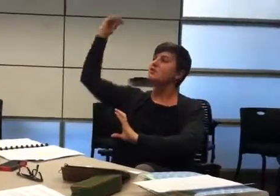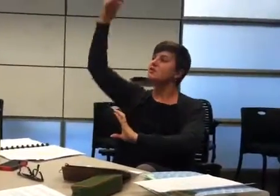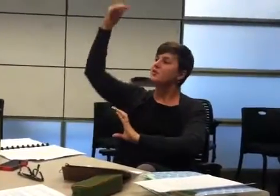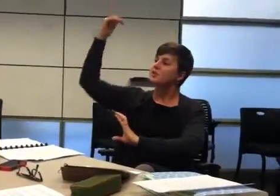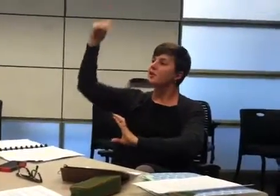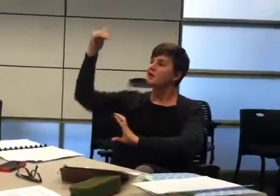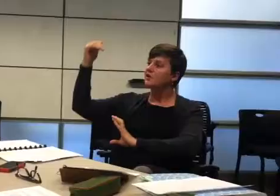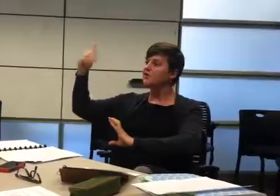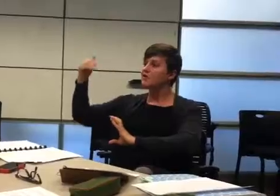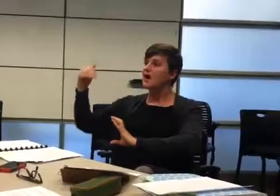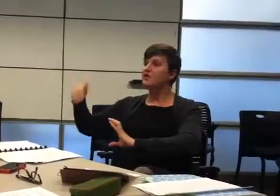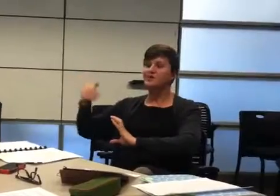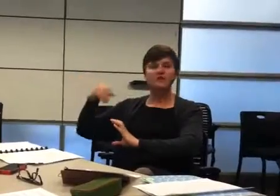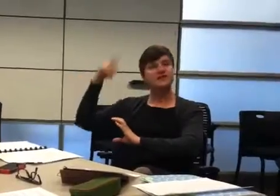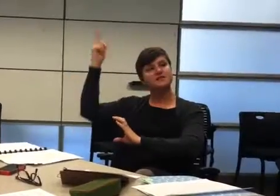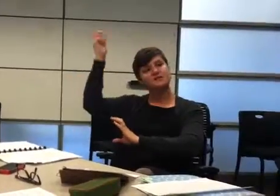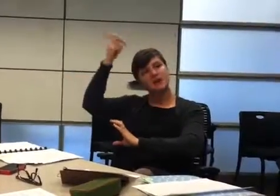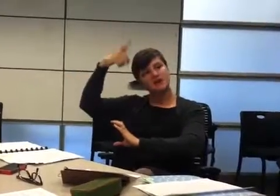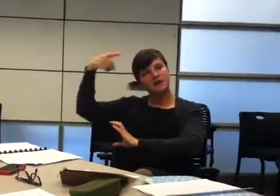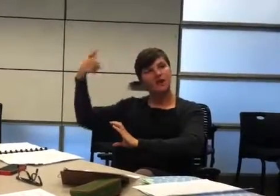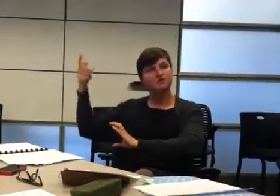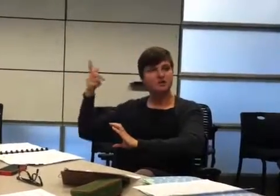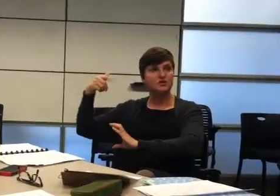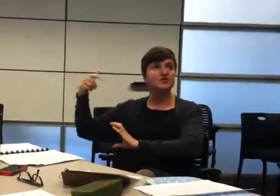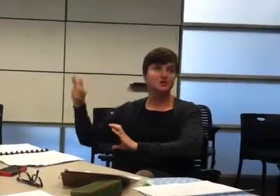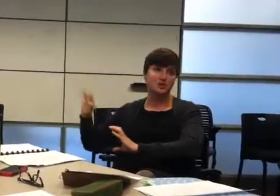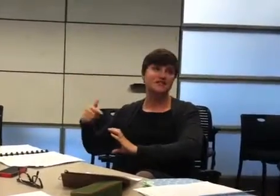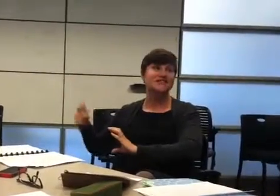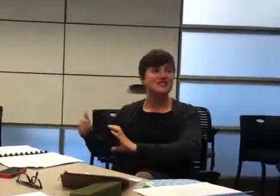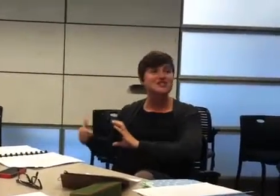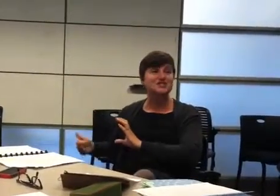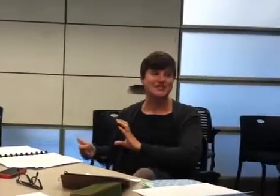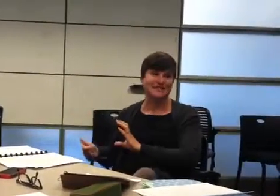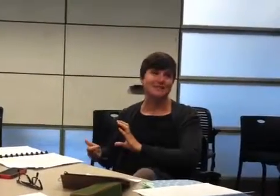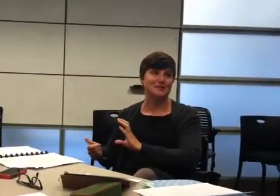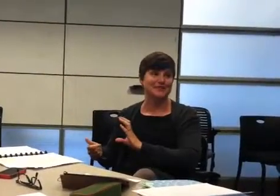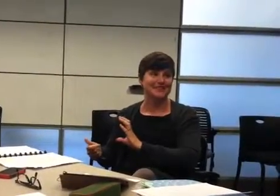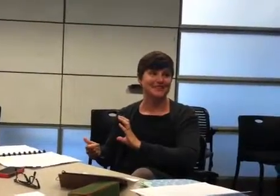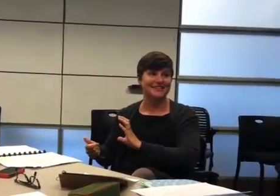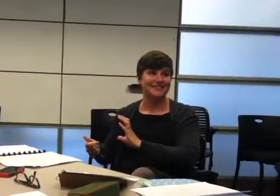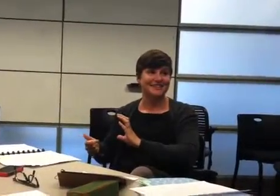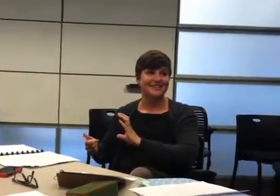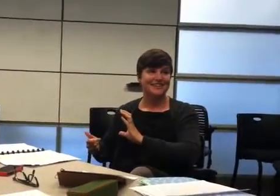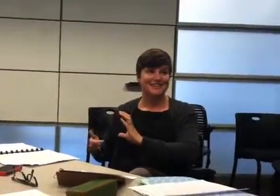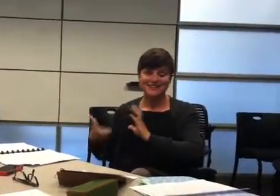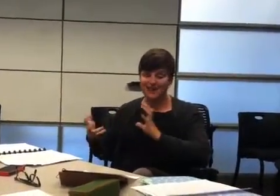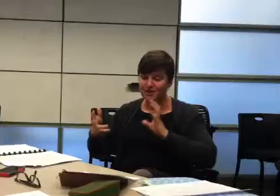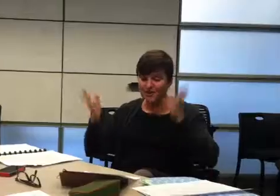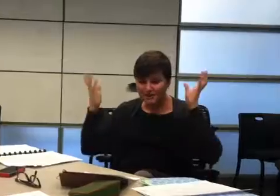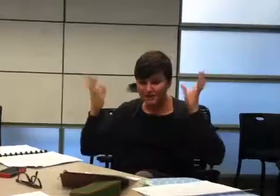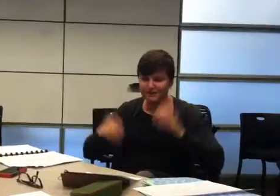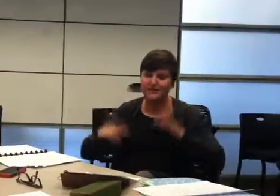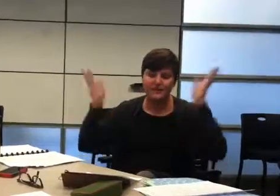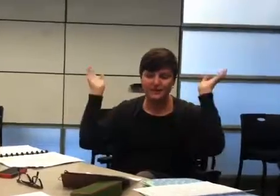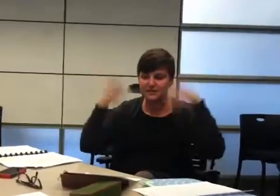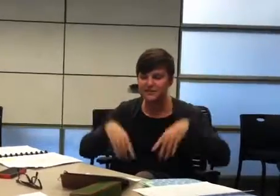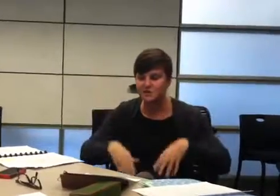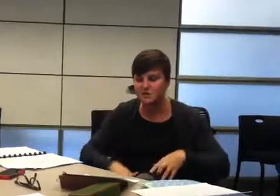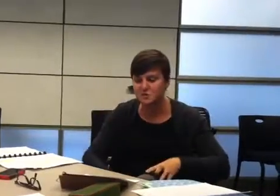up throughout the piece and help to create an organizational sensibility. So, yeah, they do so much more